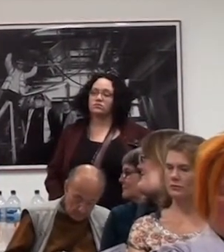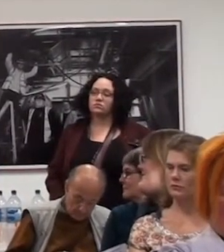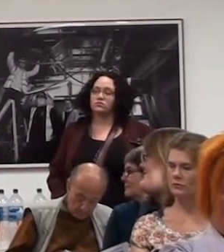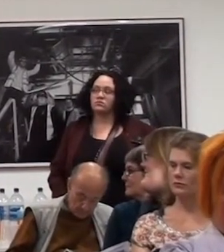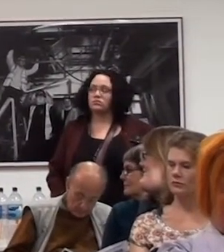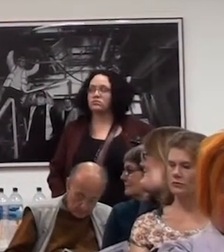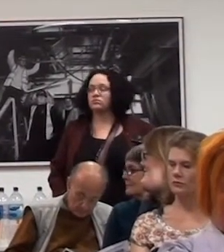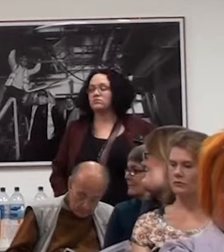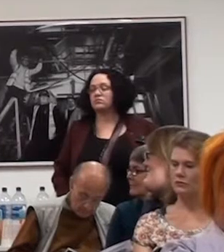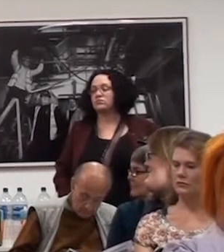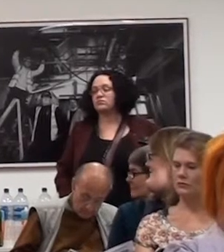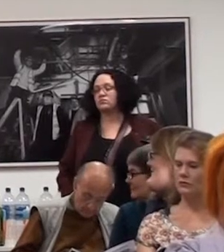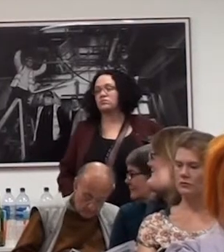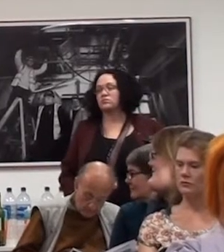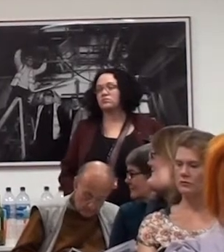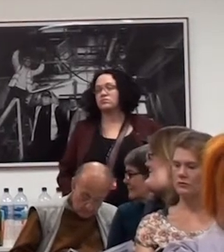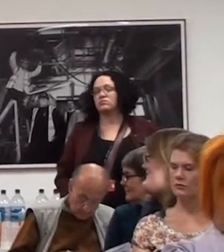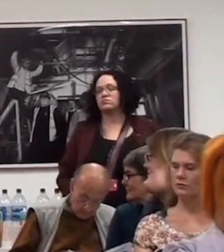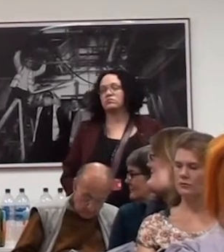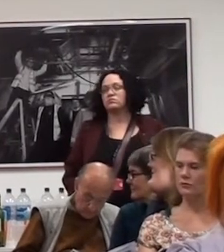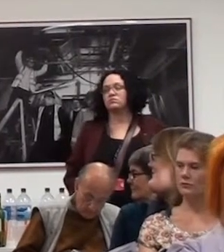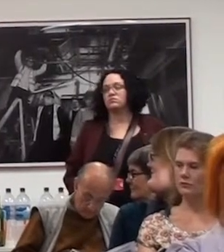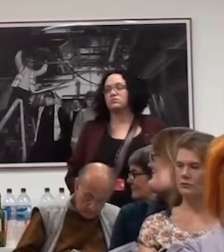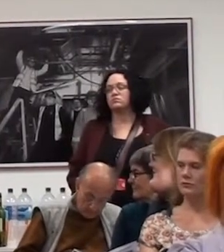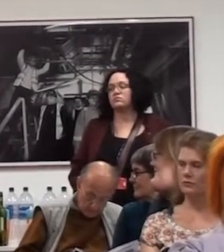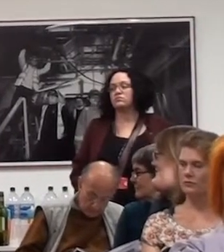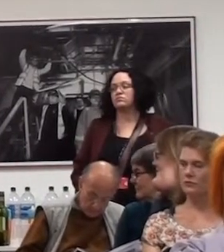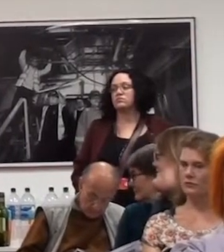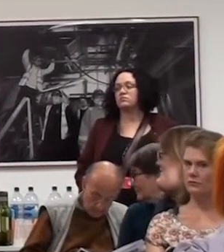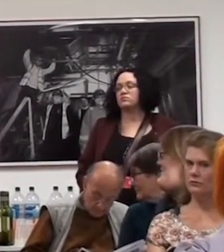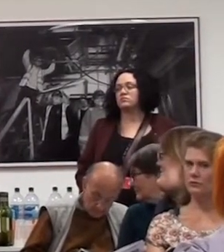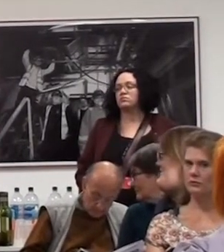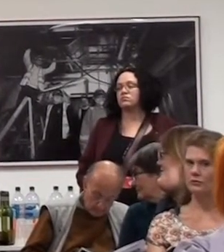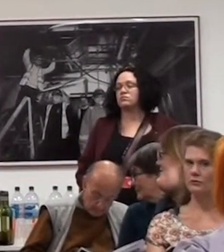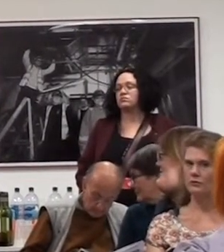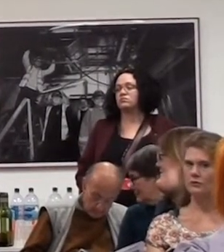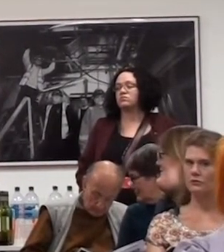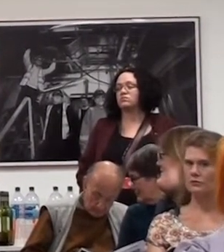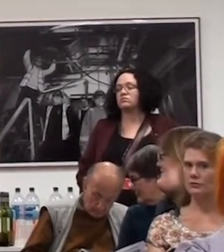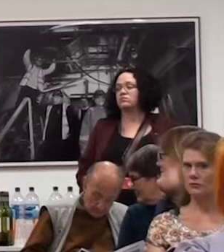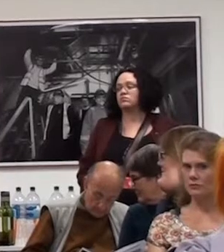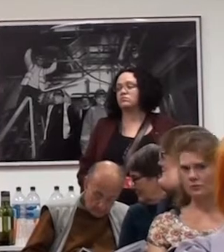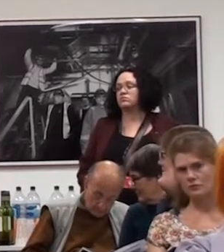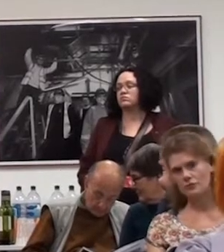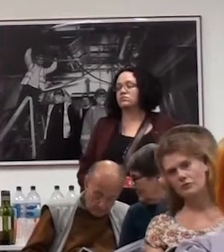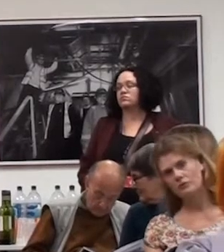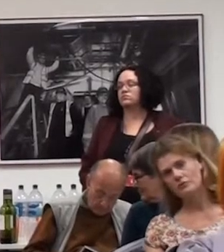military budgets that they find are, you know, many times more than